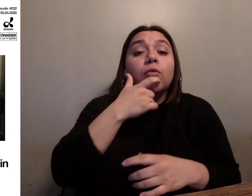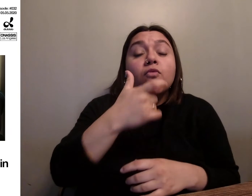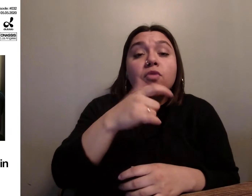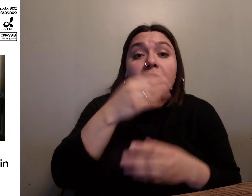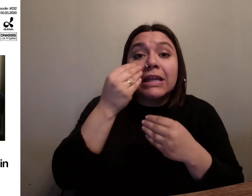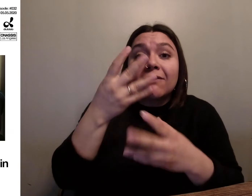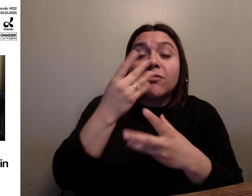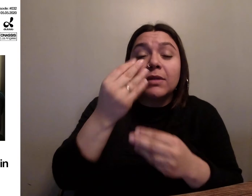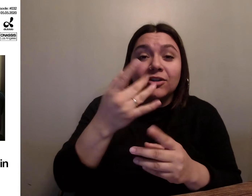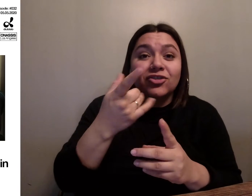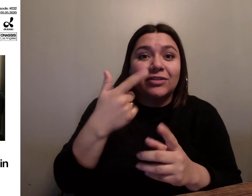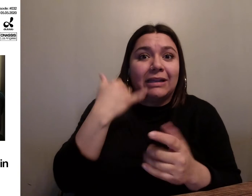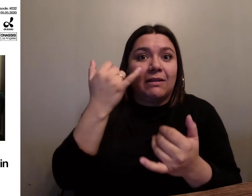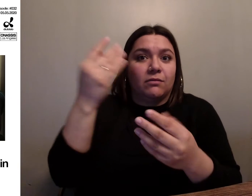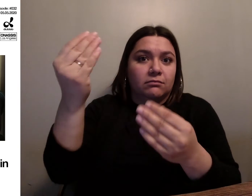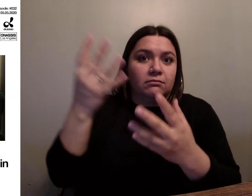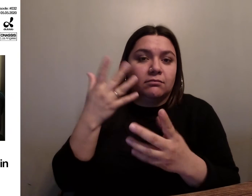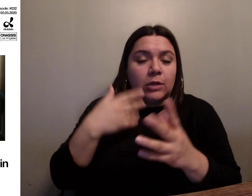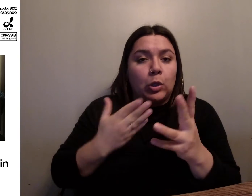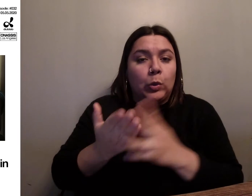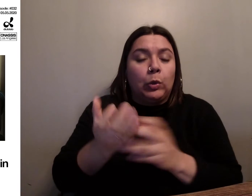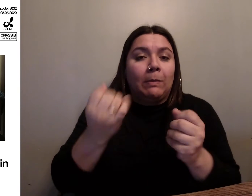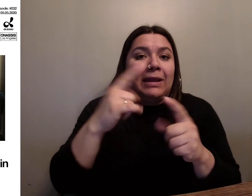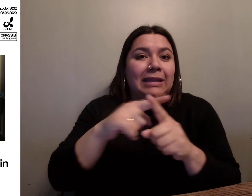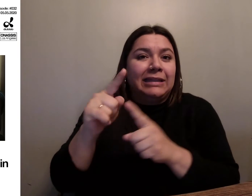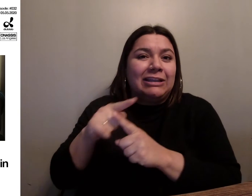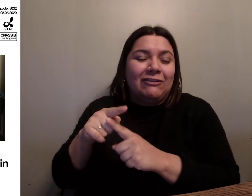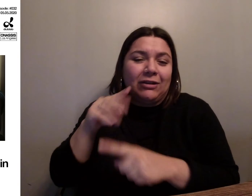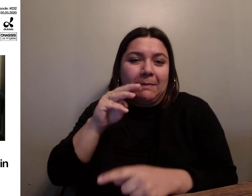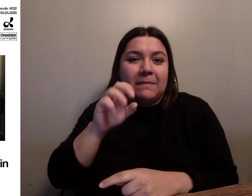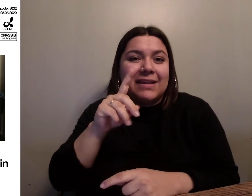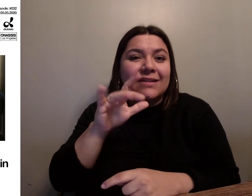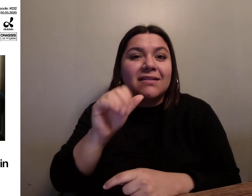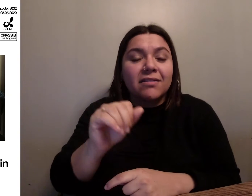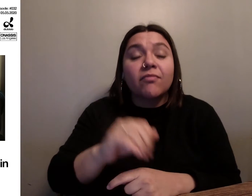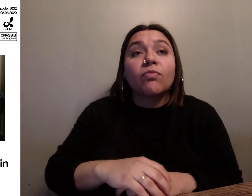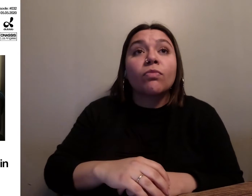are what's called now influencers,